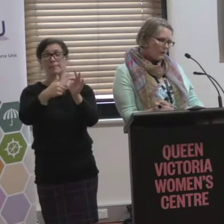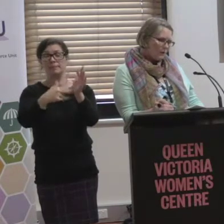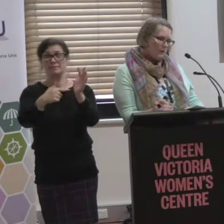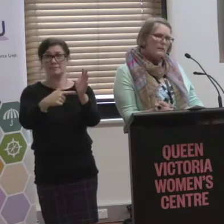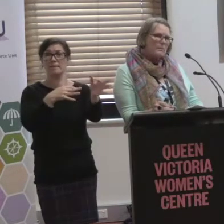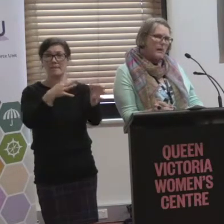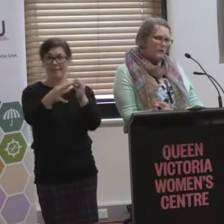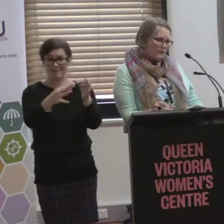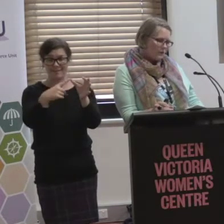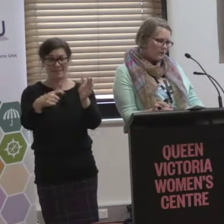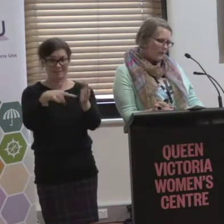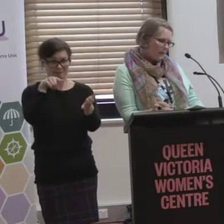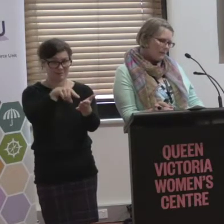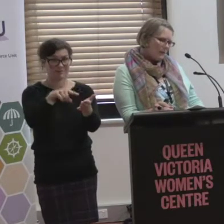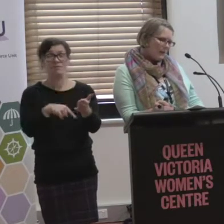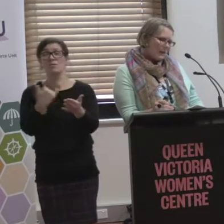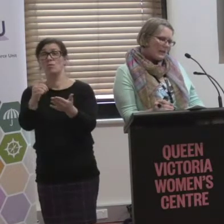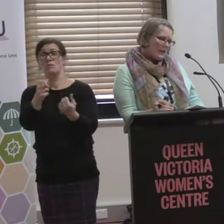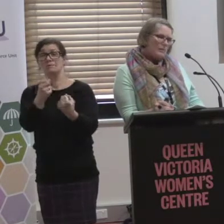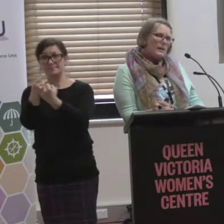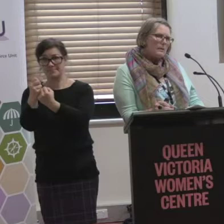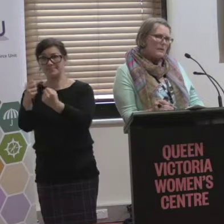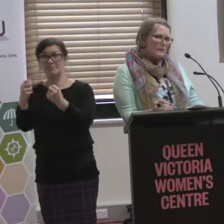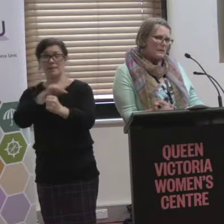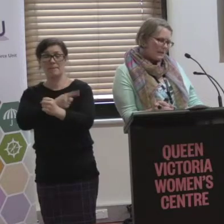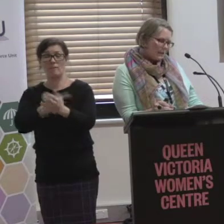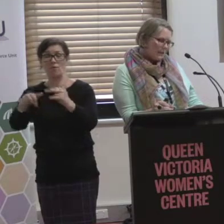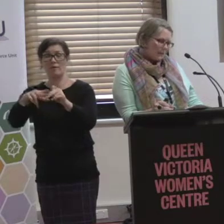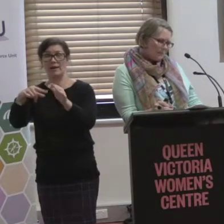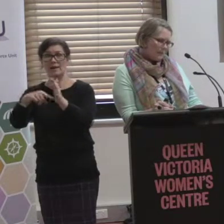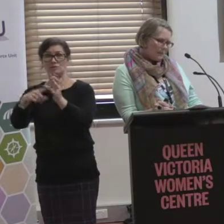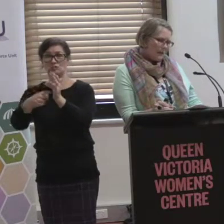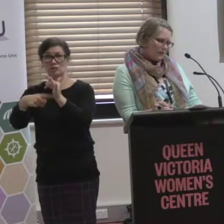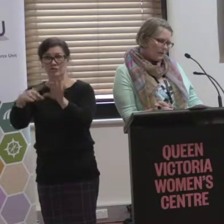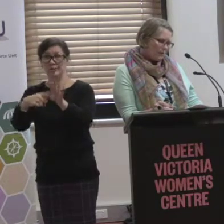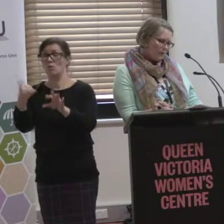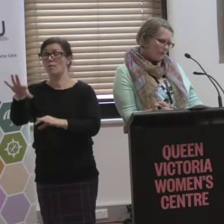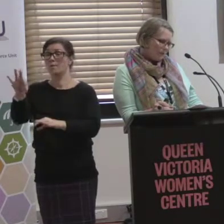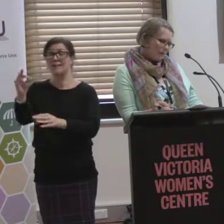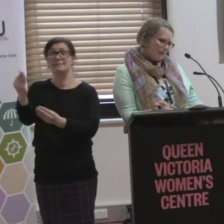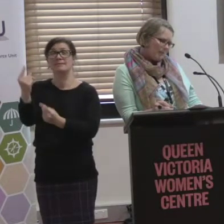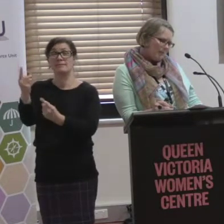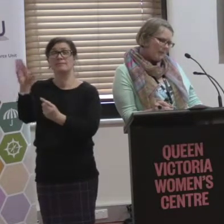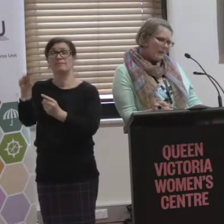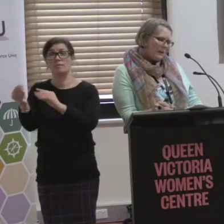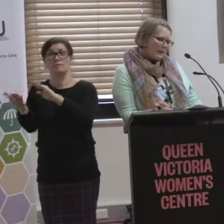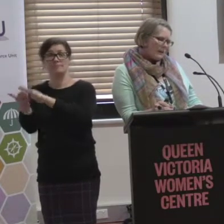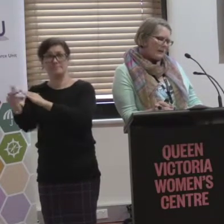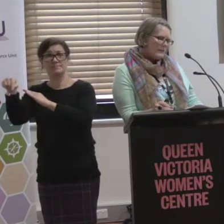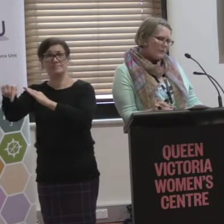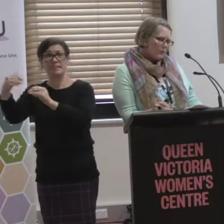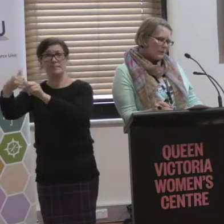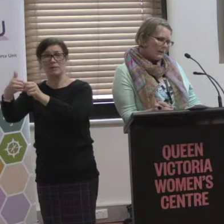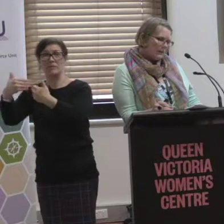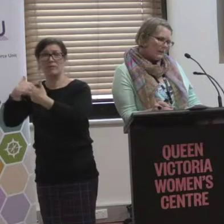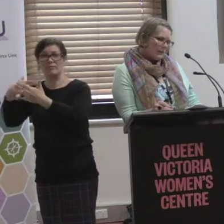attorney appointment under the Powers of Attorney Act, and a nominated person under the Mental Health Act of 2014. As